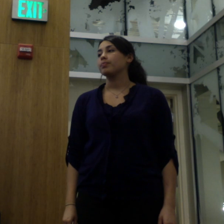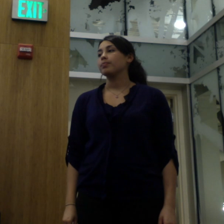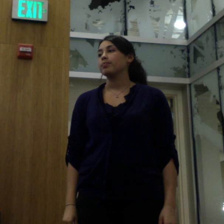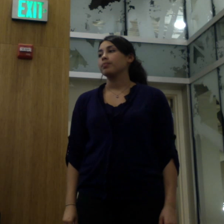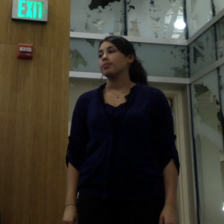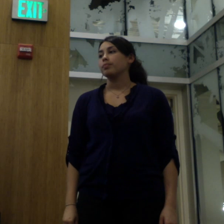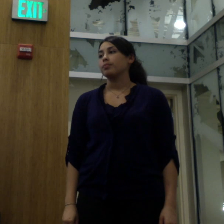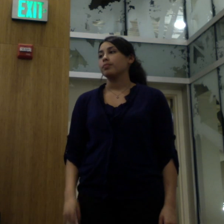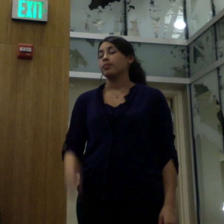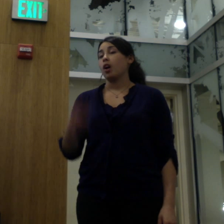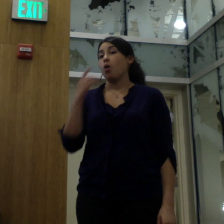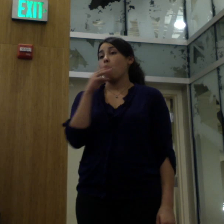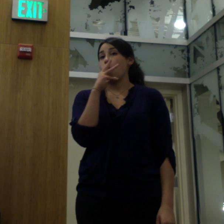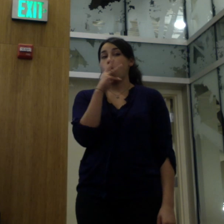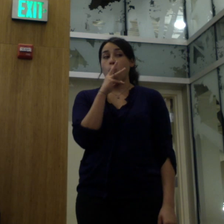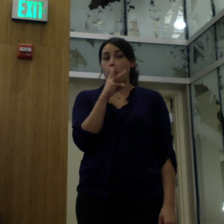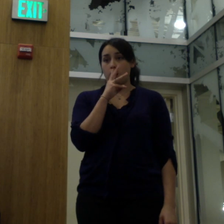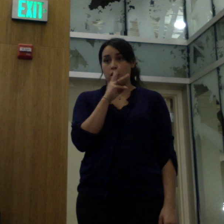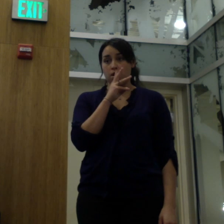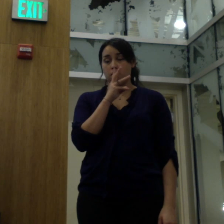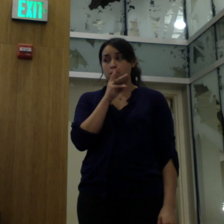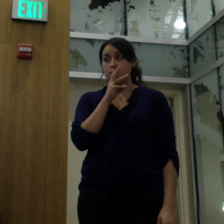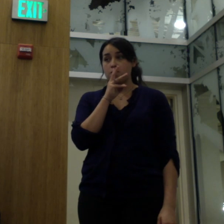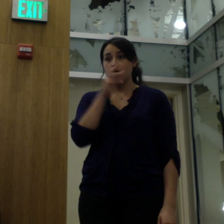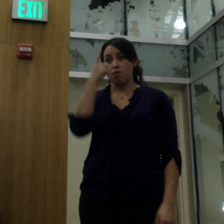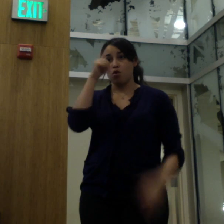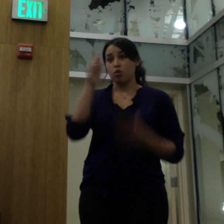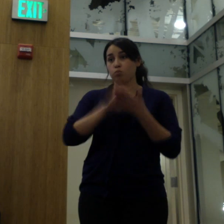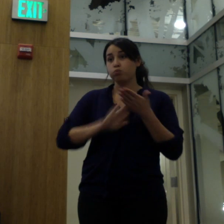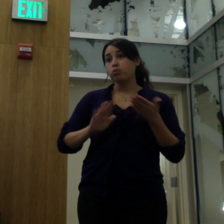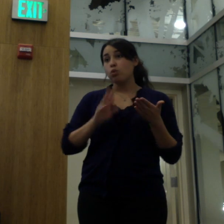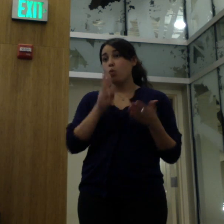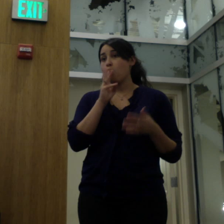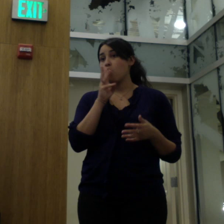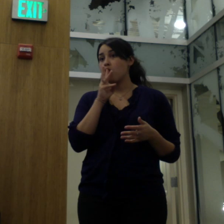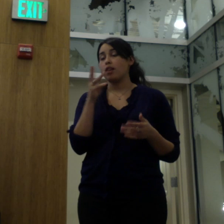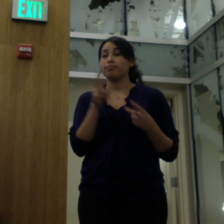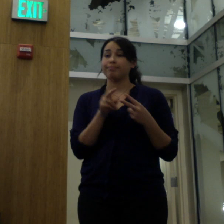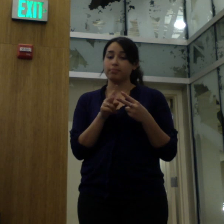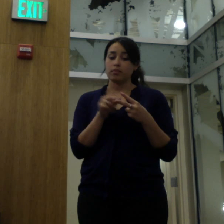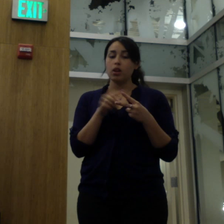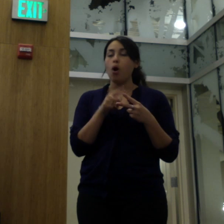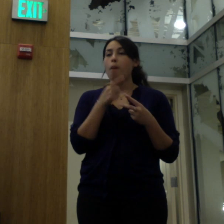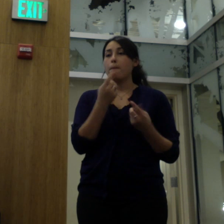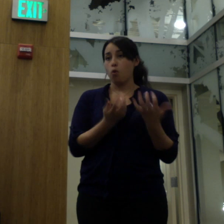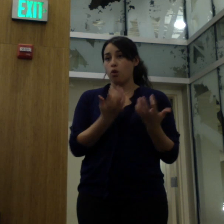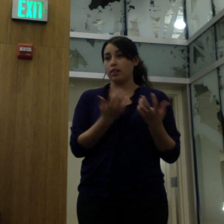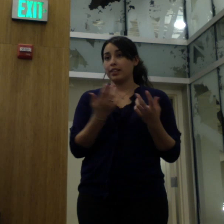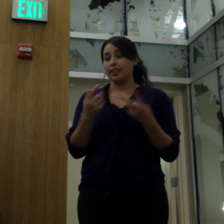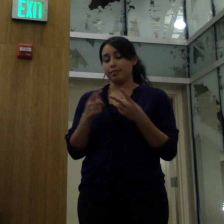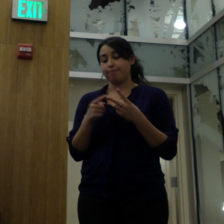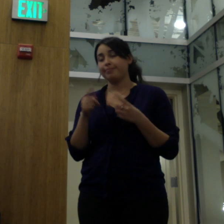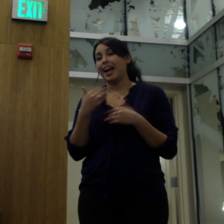Then for water, purified water, I can either boil it. I have